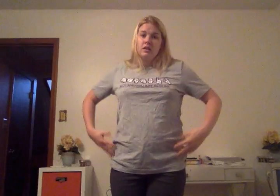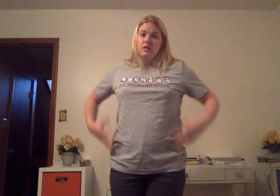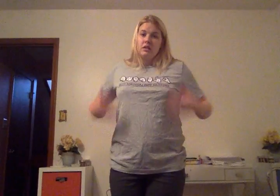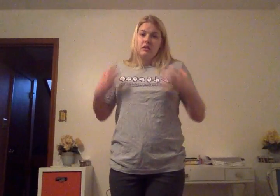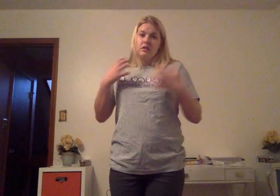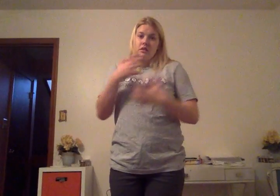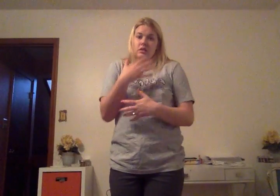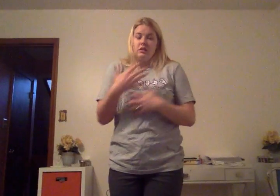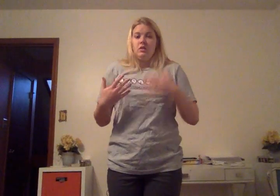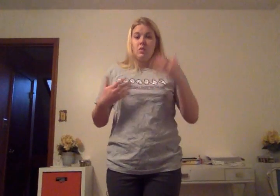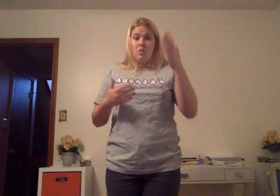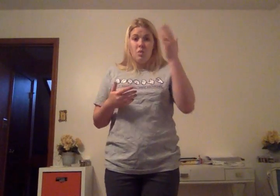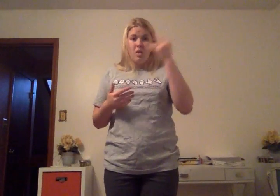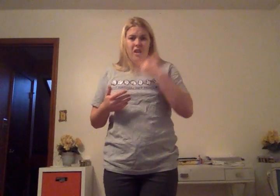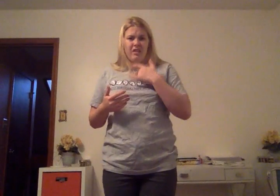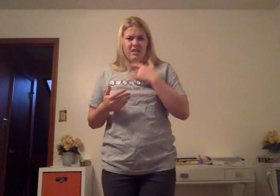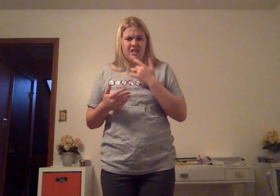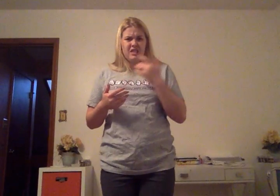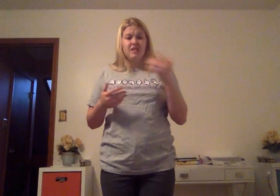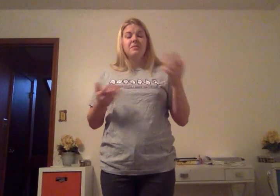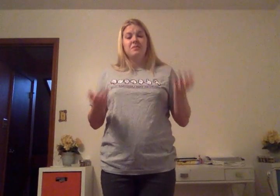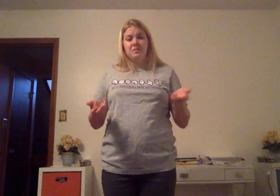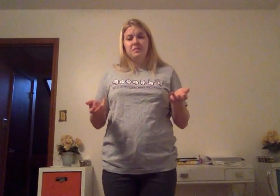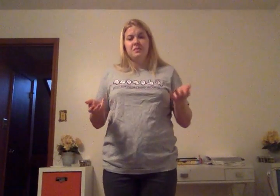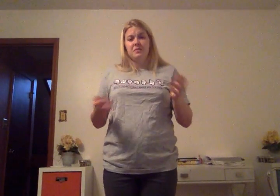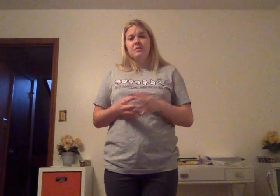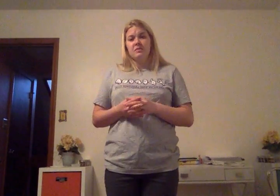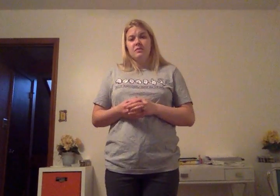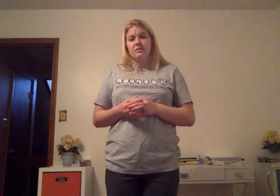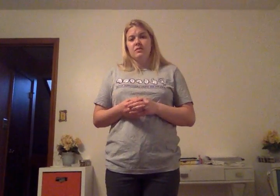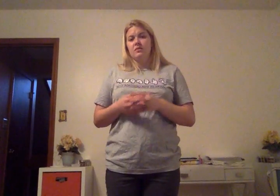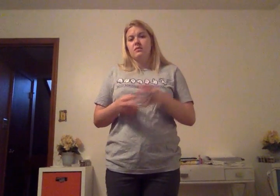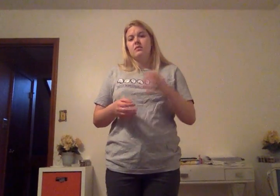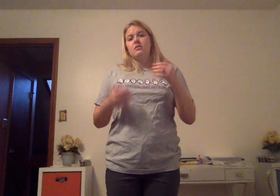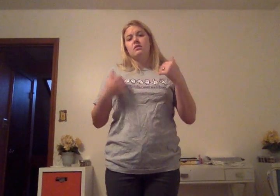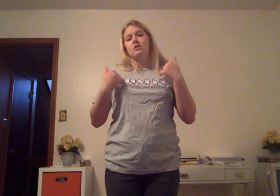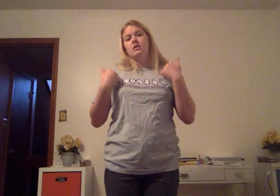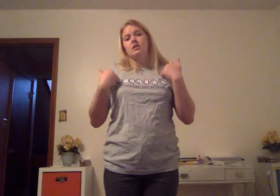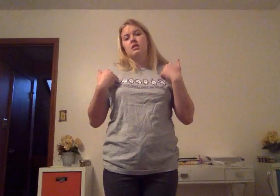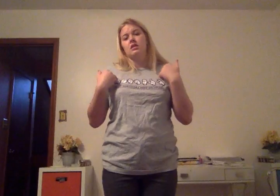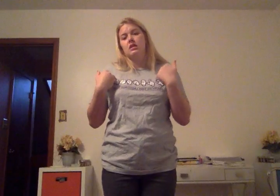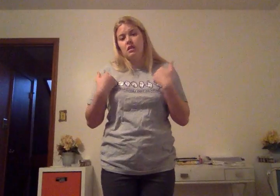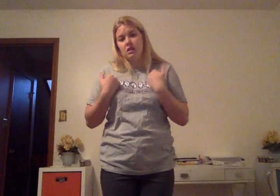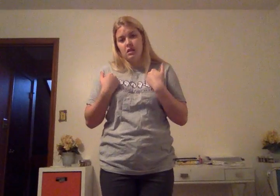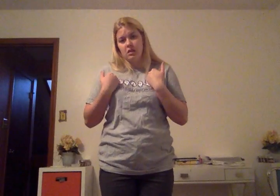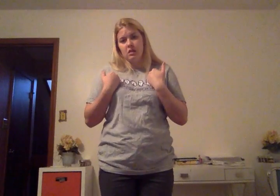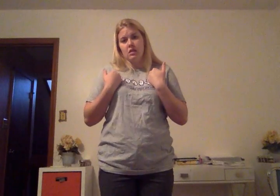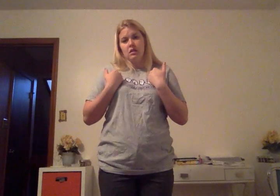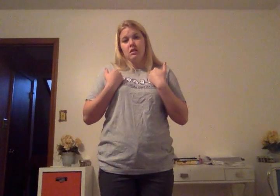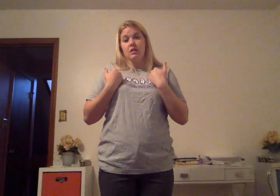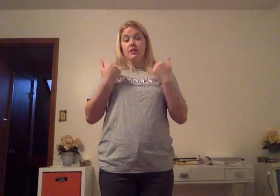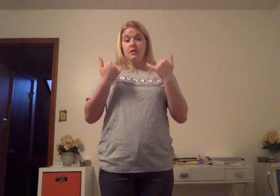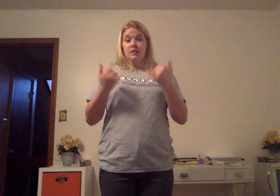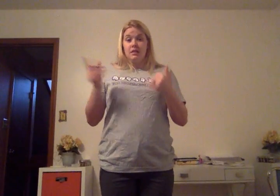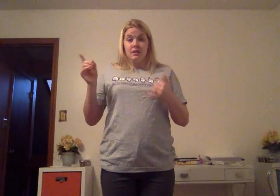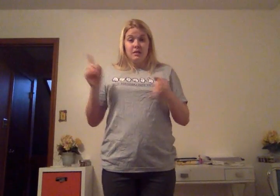part of why I was feeling that way. I had a lot of fatigue. I wouldn't want to leave the bed a lot. Today, Selena is feeling better than